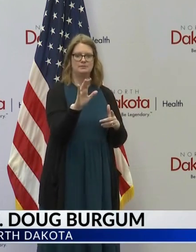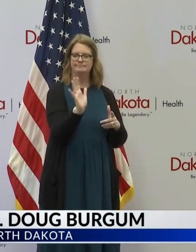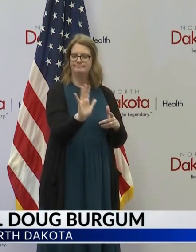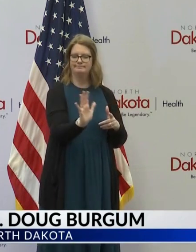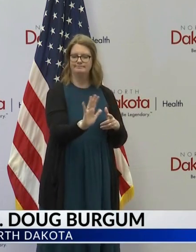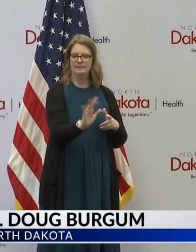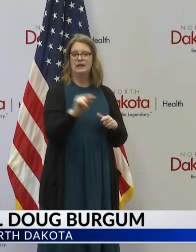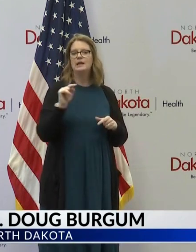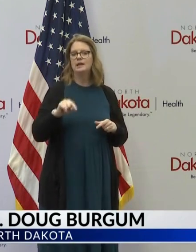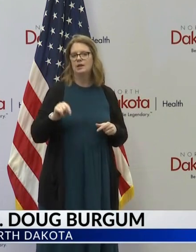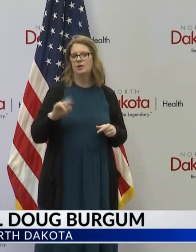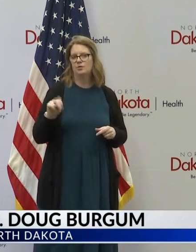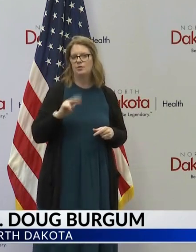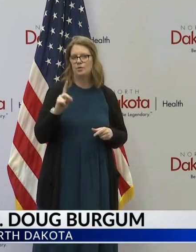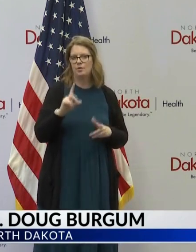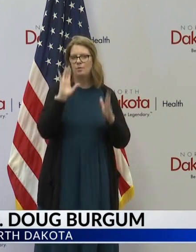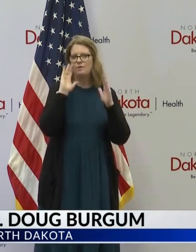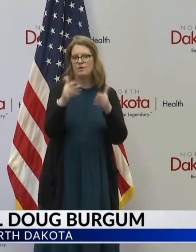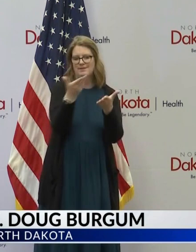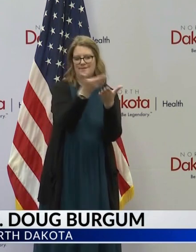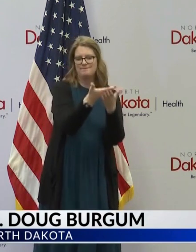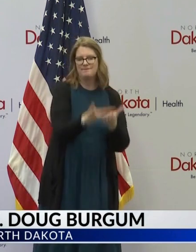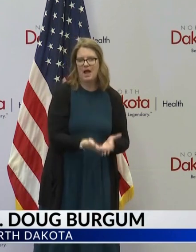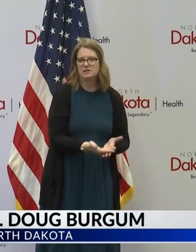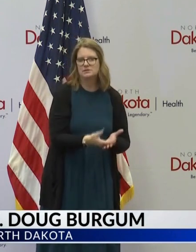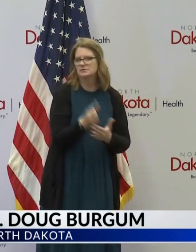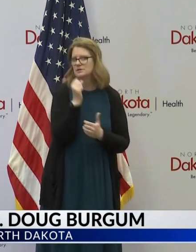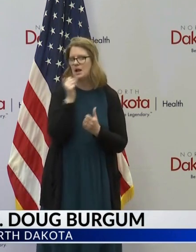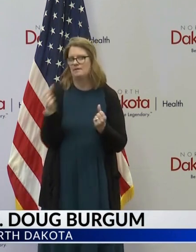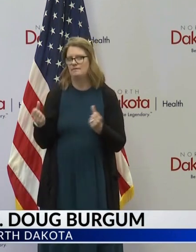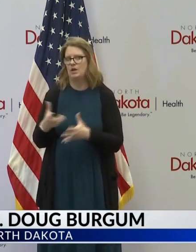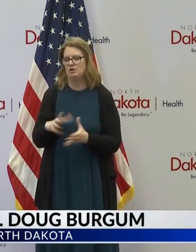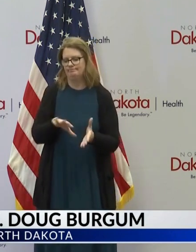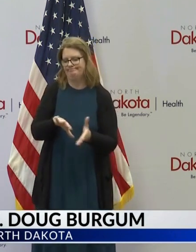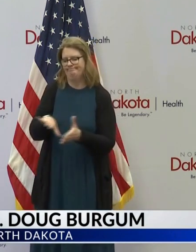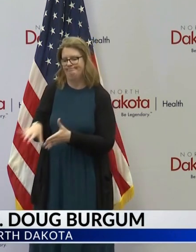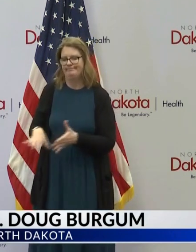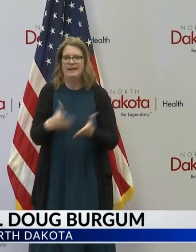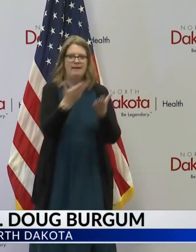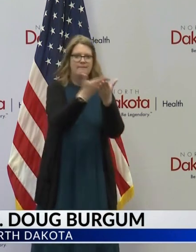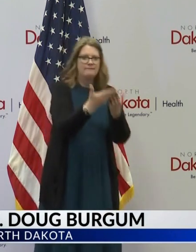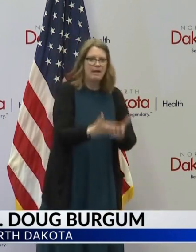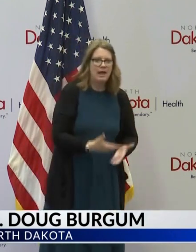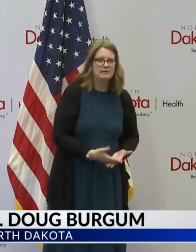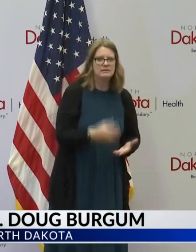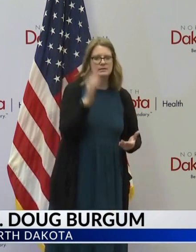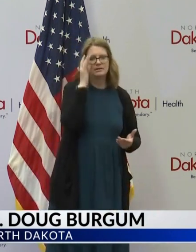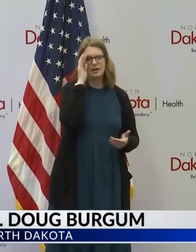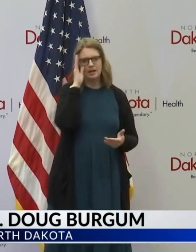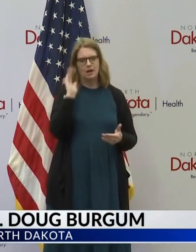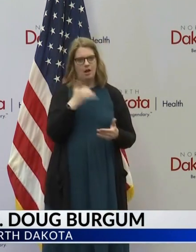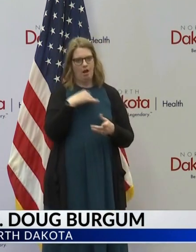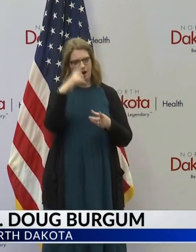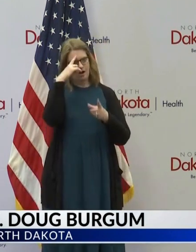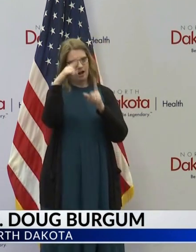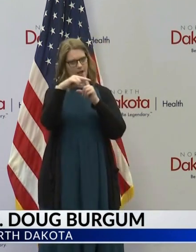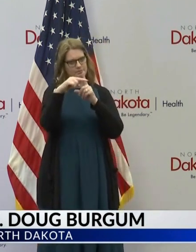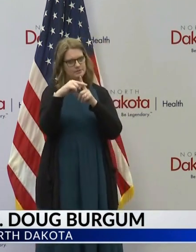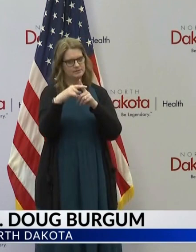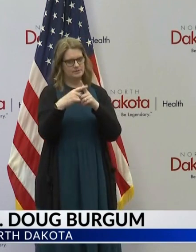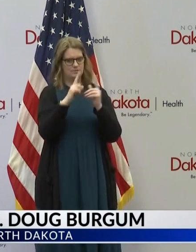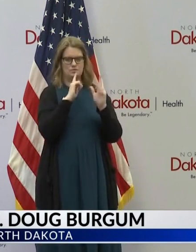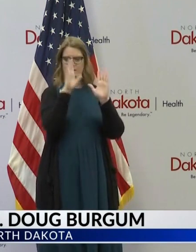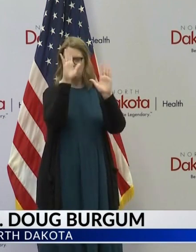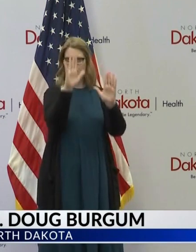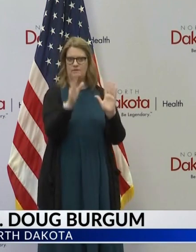we are focused on facts, not fear, and that we understand that all of our optimism is grounded in some great numbers